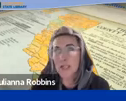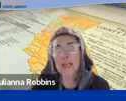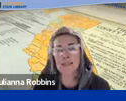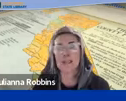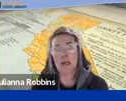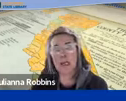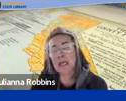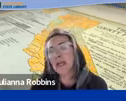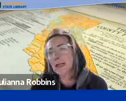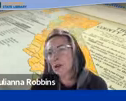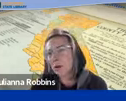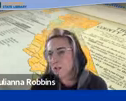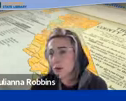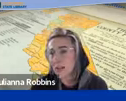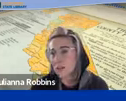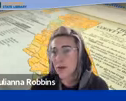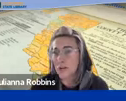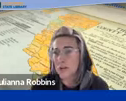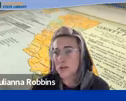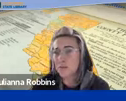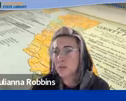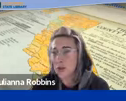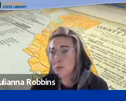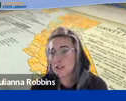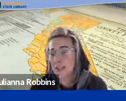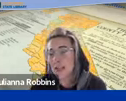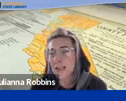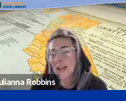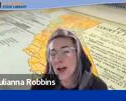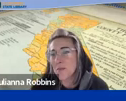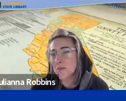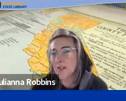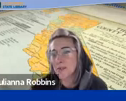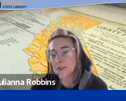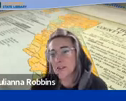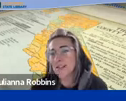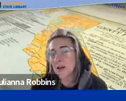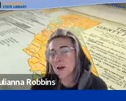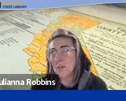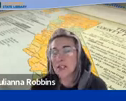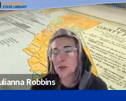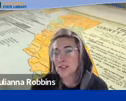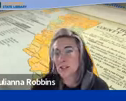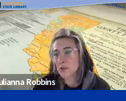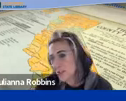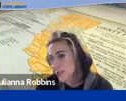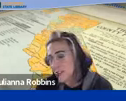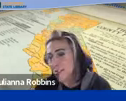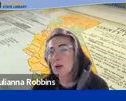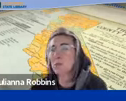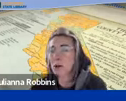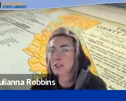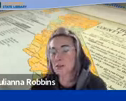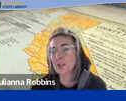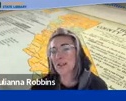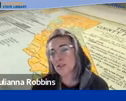will take an assessment and get a pass rate of about 30%. But we'll see the pass rates increase as they